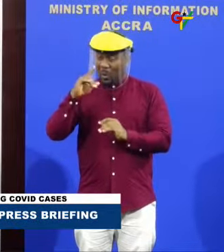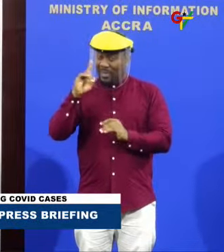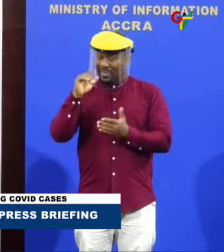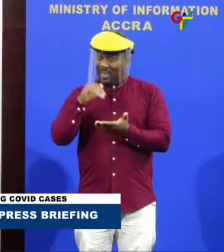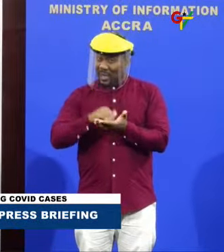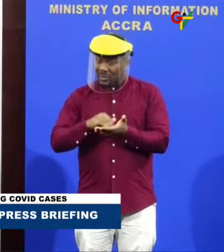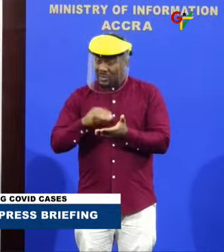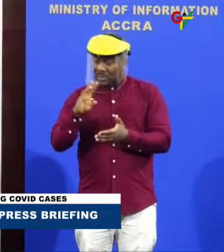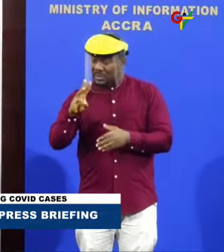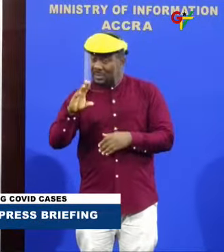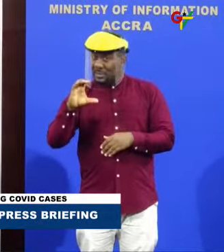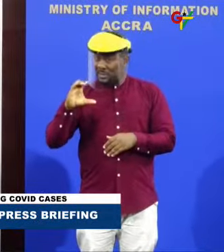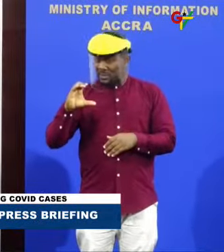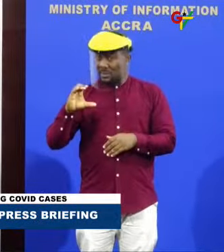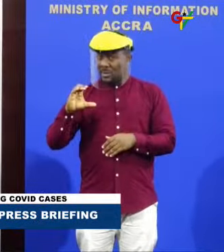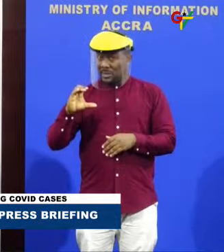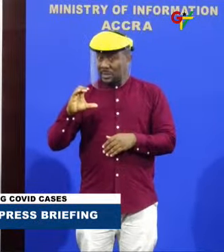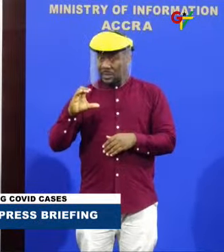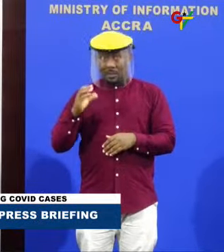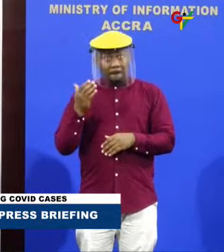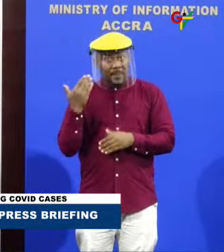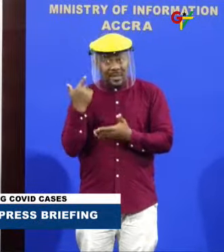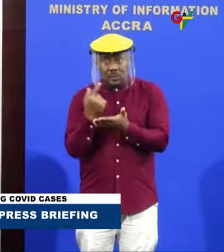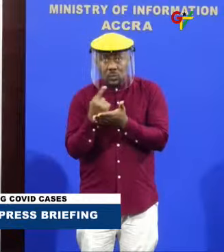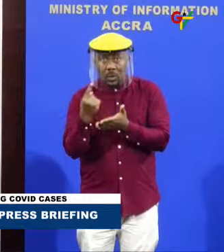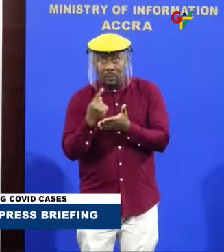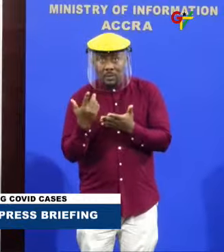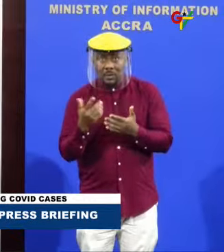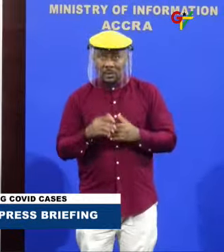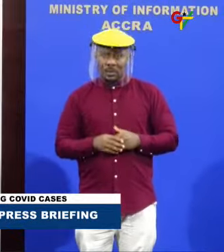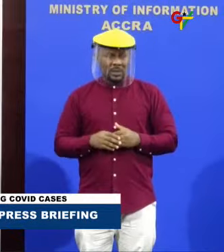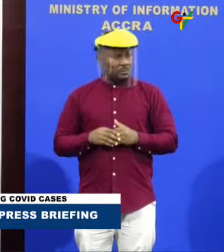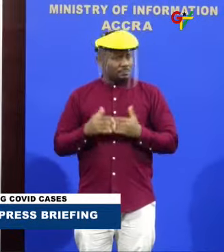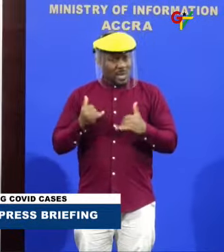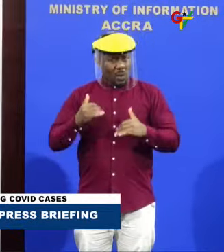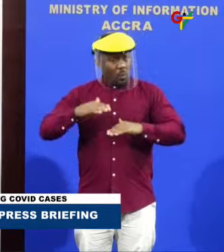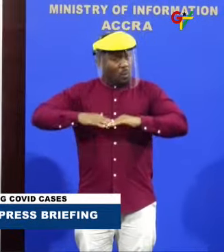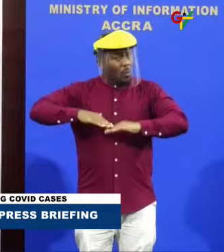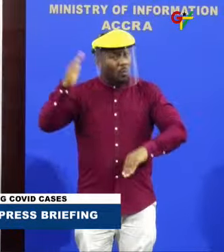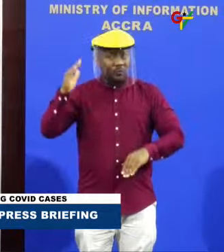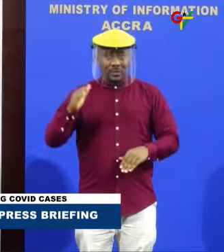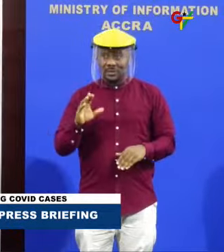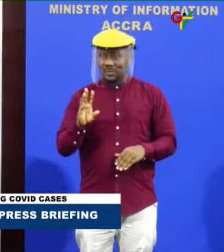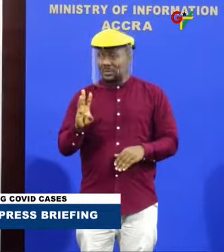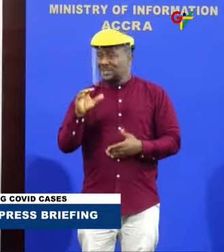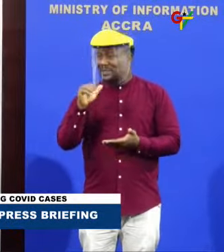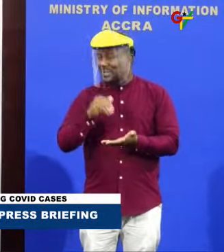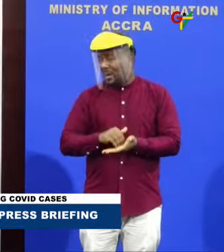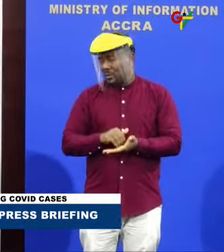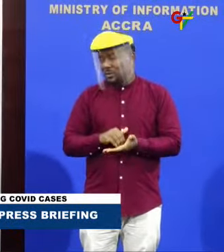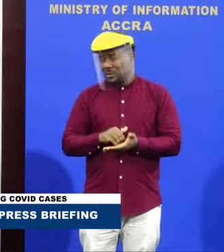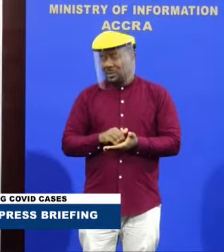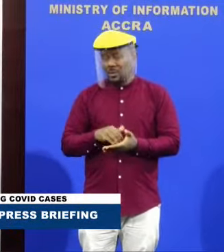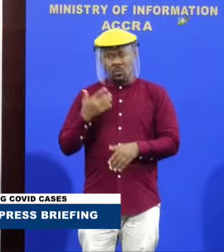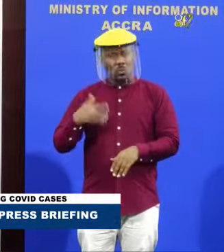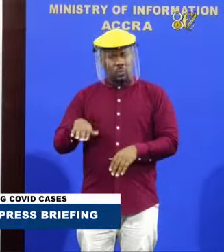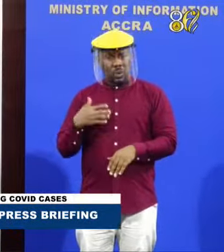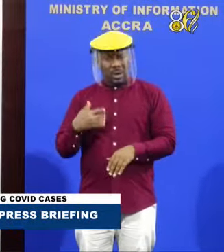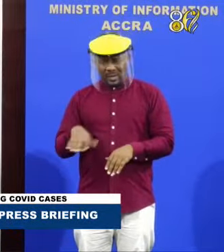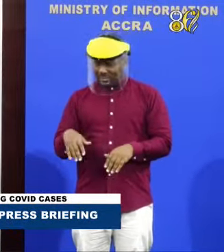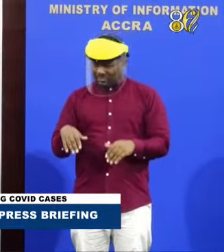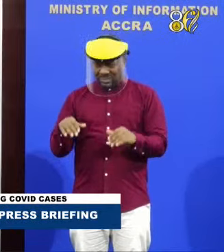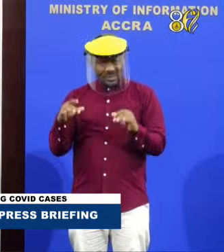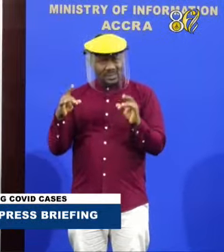1,600, that's in the last 1 month, to over 6,000 in 1 month. There has been a very